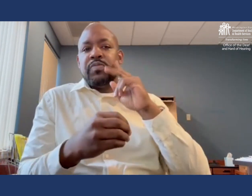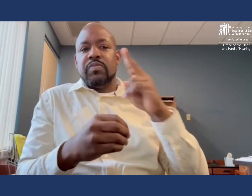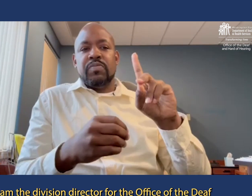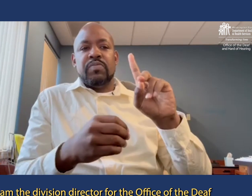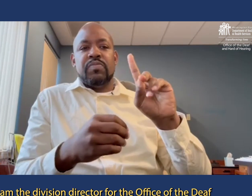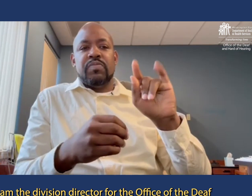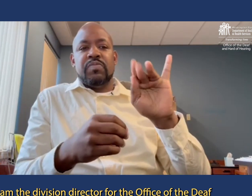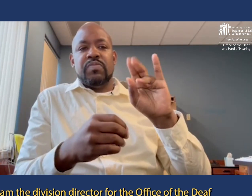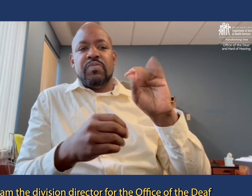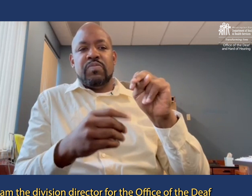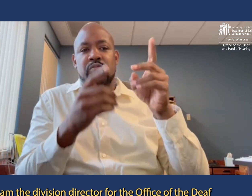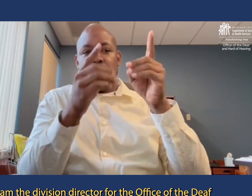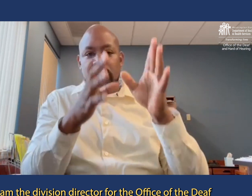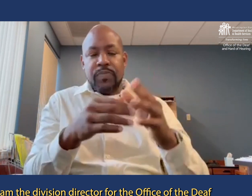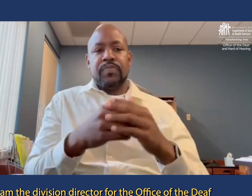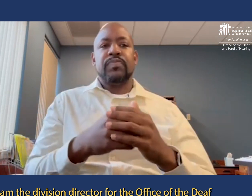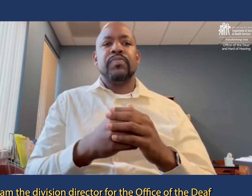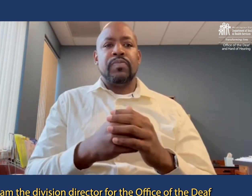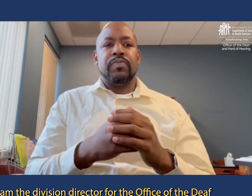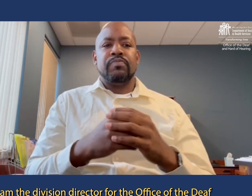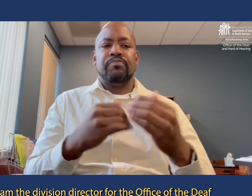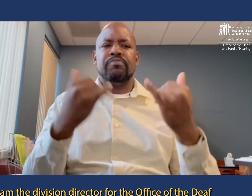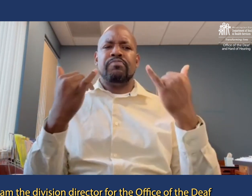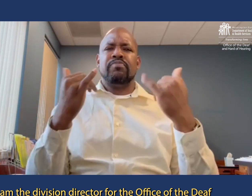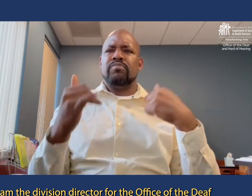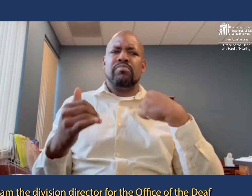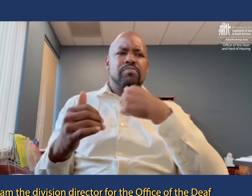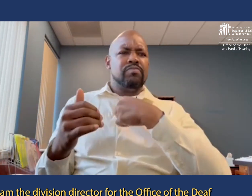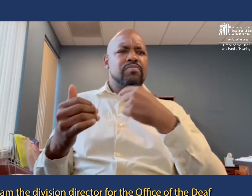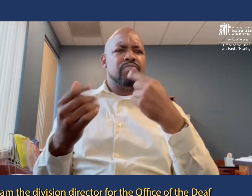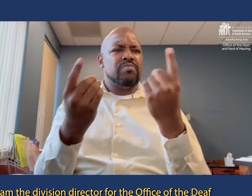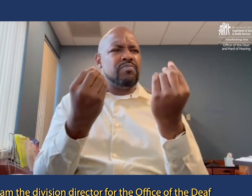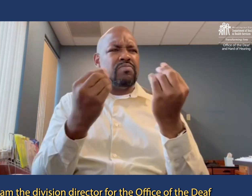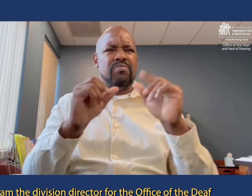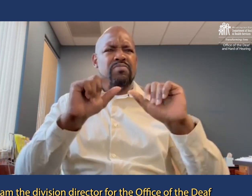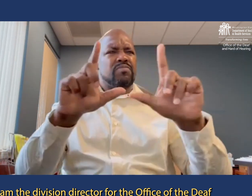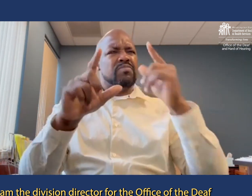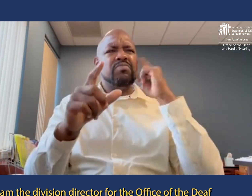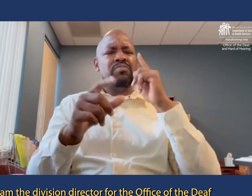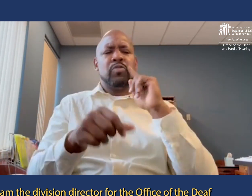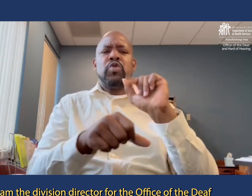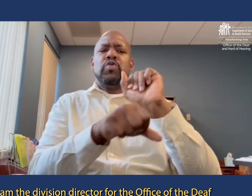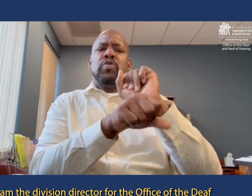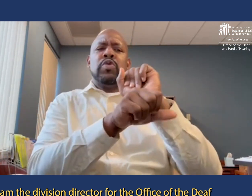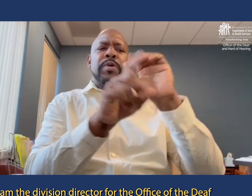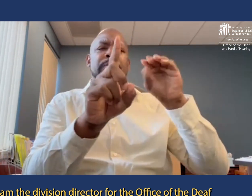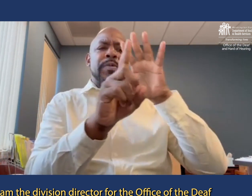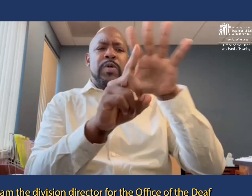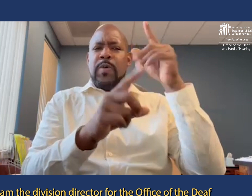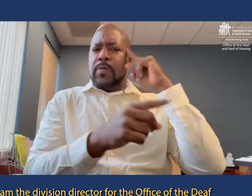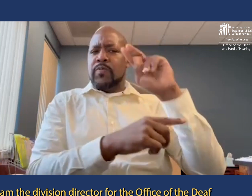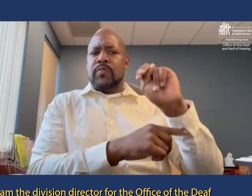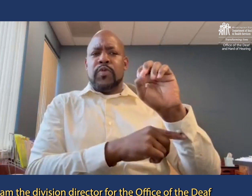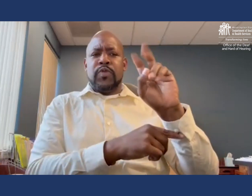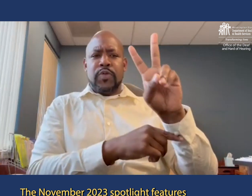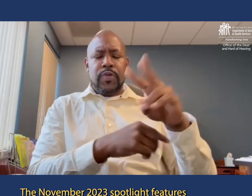I am the Division Director for the Office of the Deaf and Hard of Hearing. The